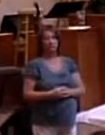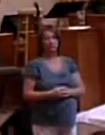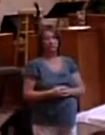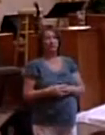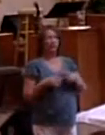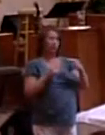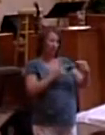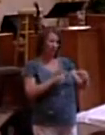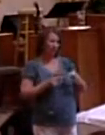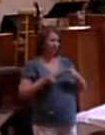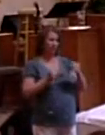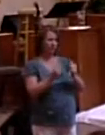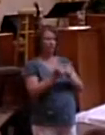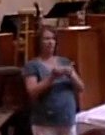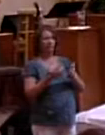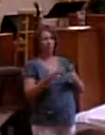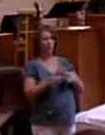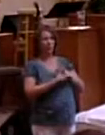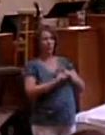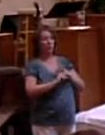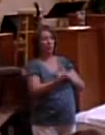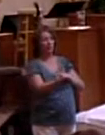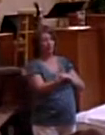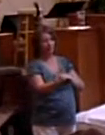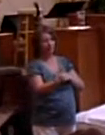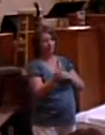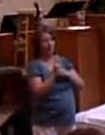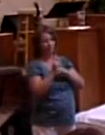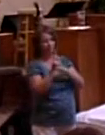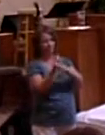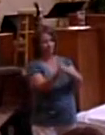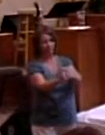Struggling, running.